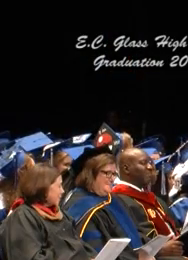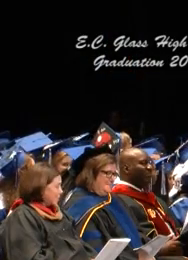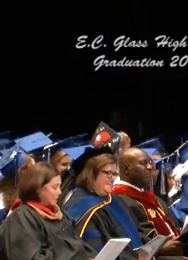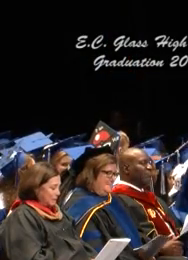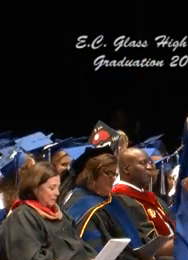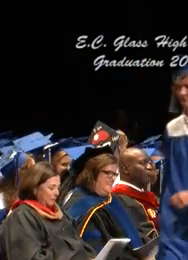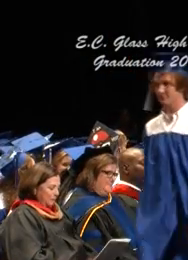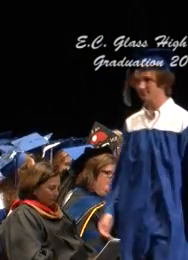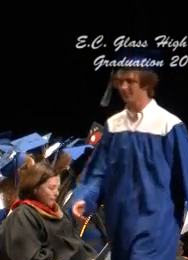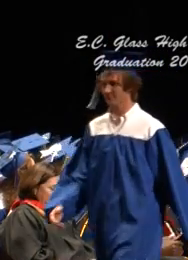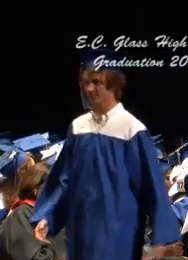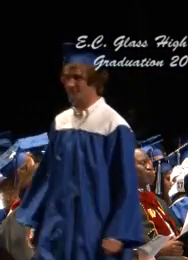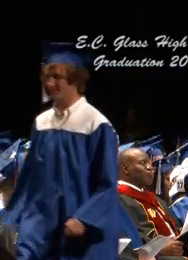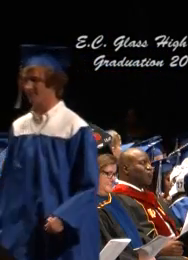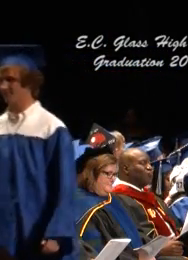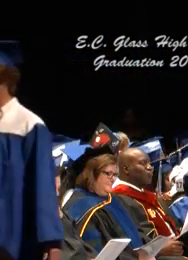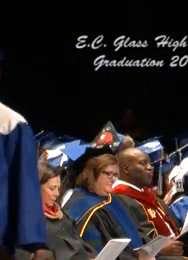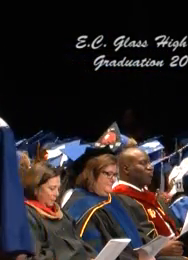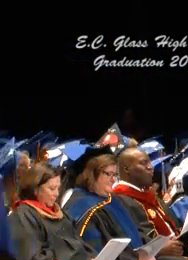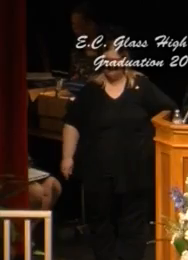Shalia Aikila Foster,